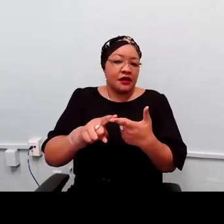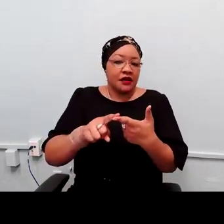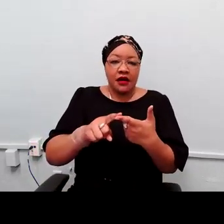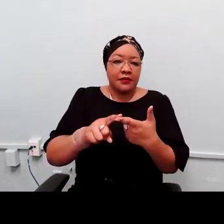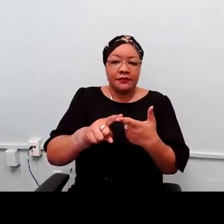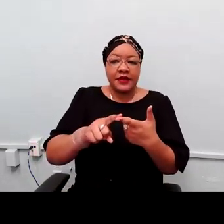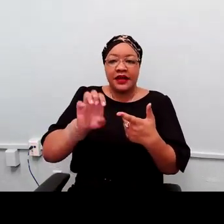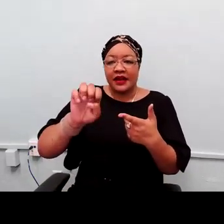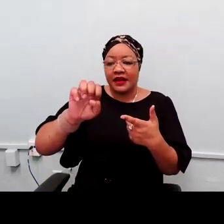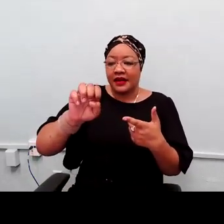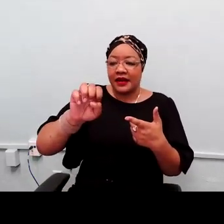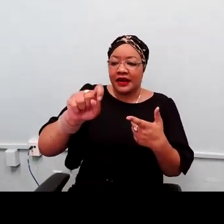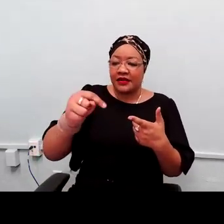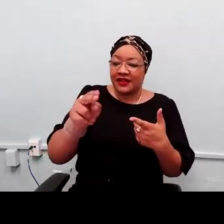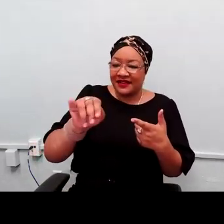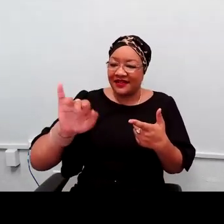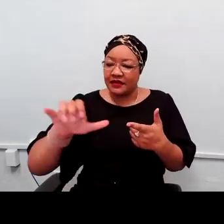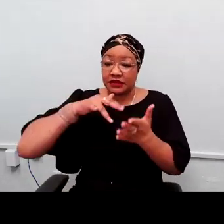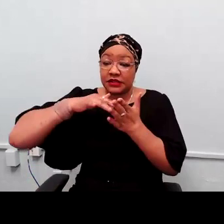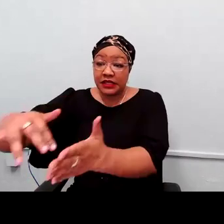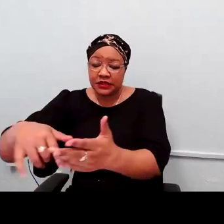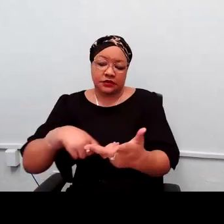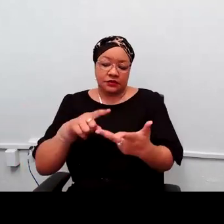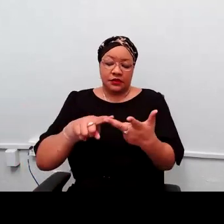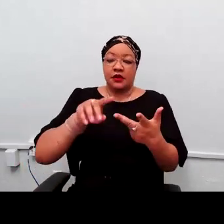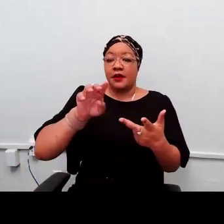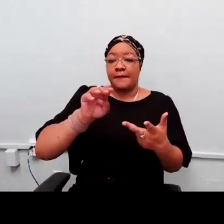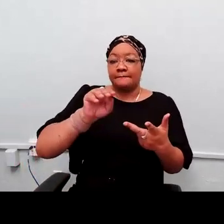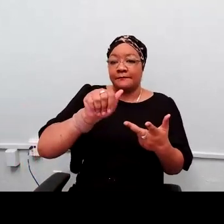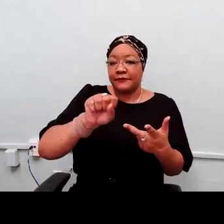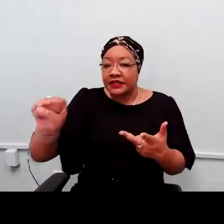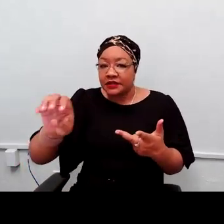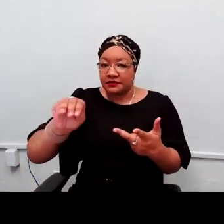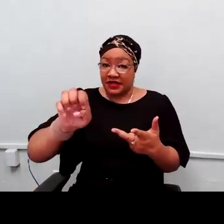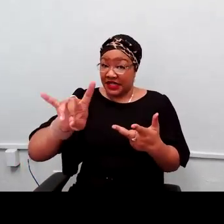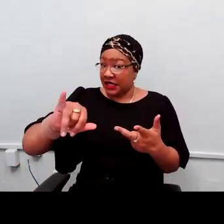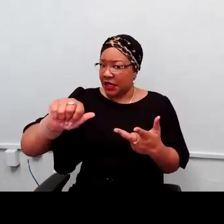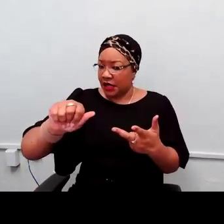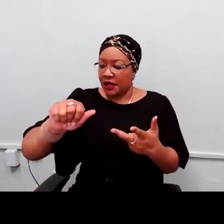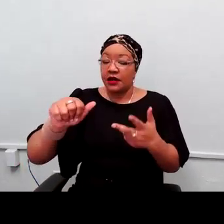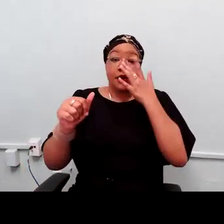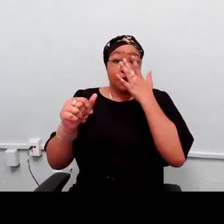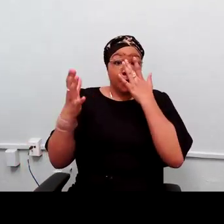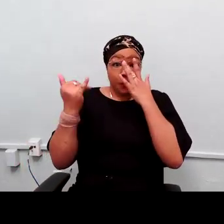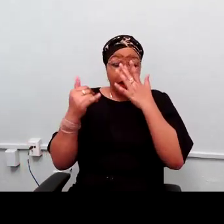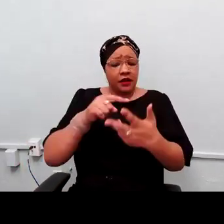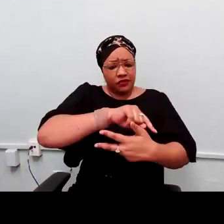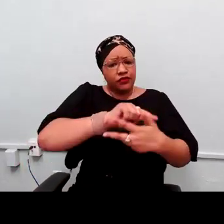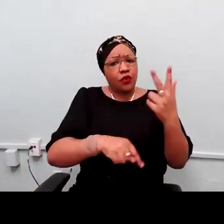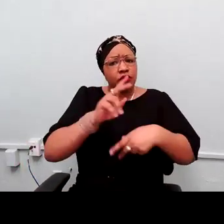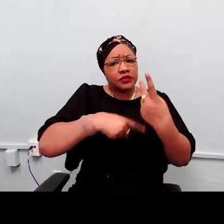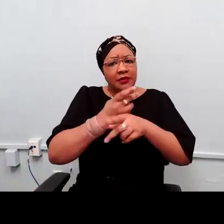Mass Media course. They're taking all kinds of courses that fuel and feed the knowledge